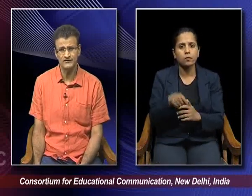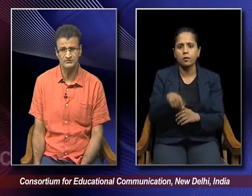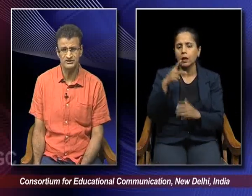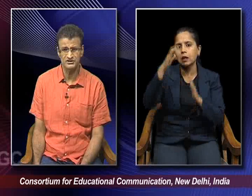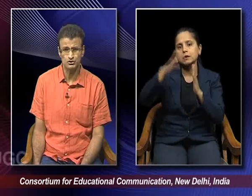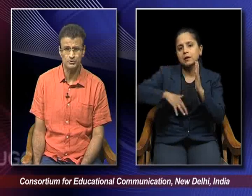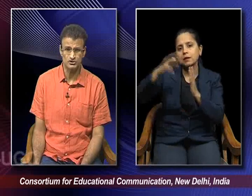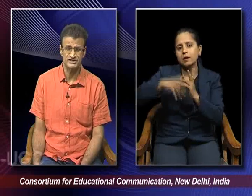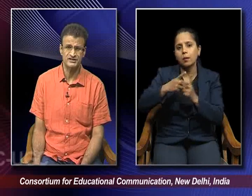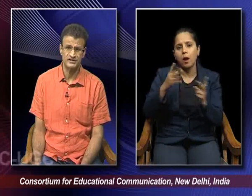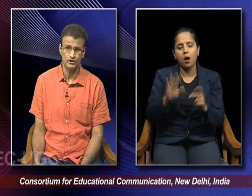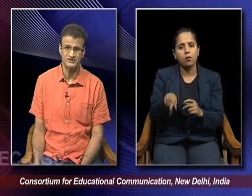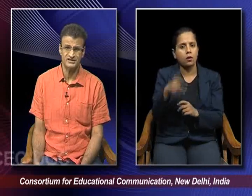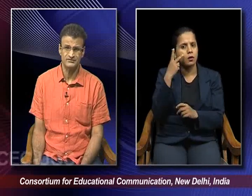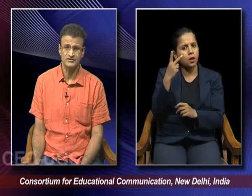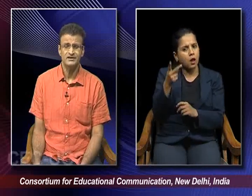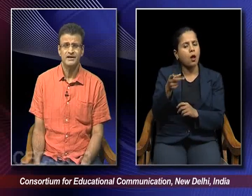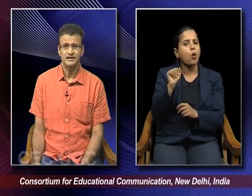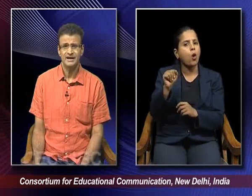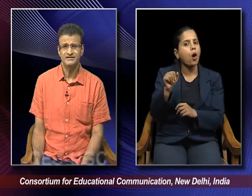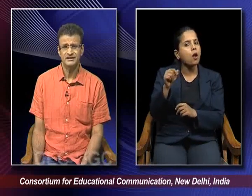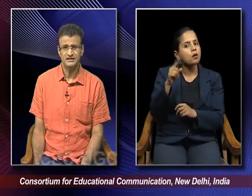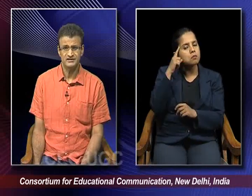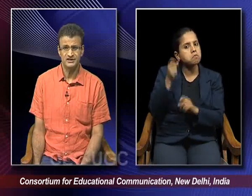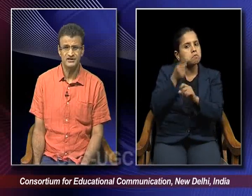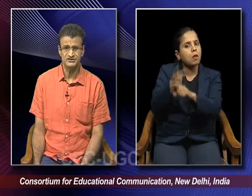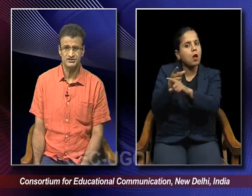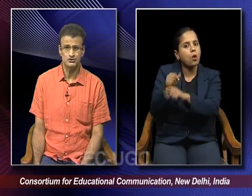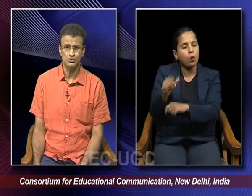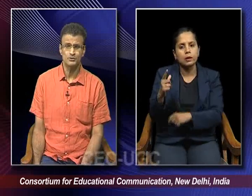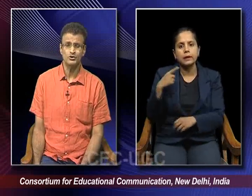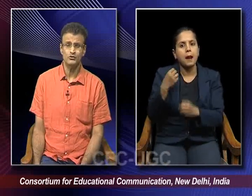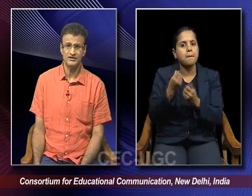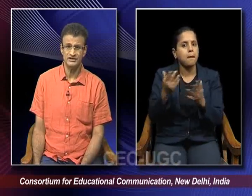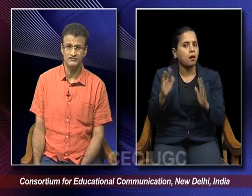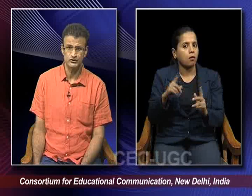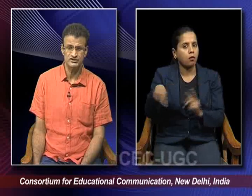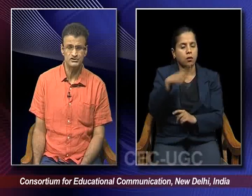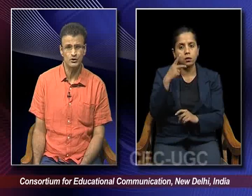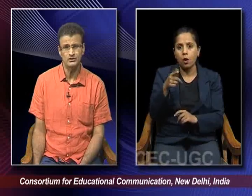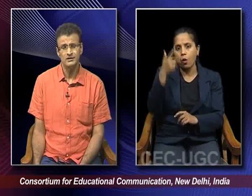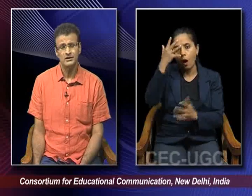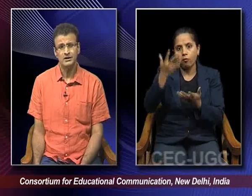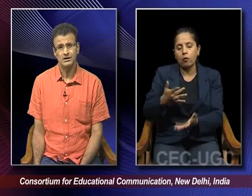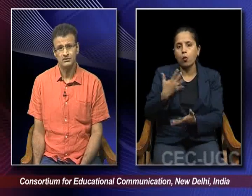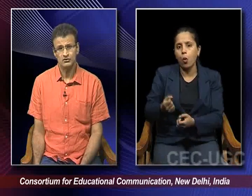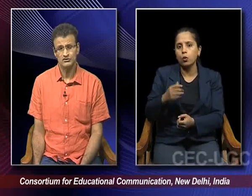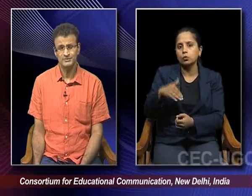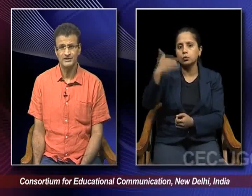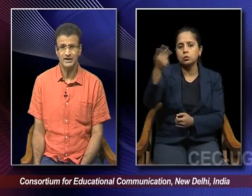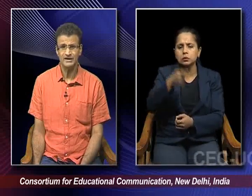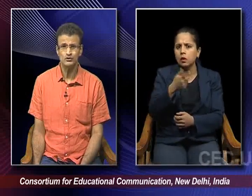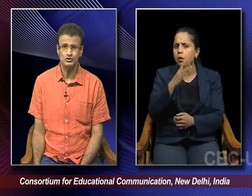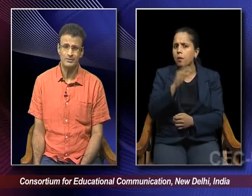the films, it should be austere and objective, and Gandhi and the other leaders, they should not be overdone in future. This is what was